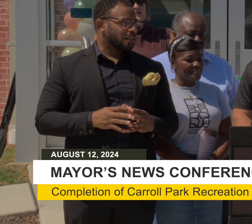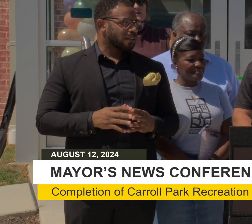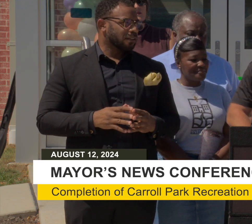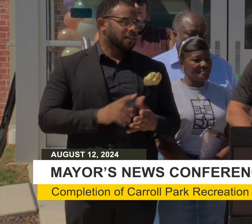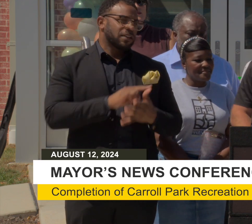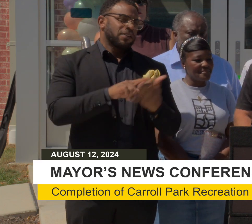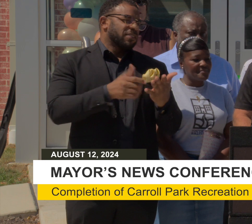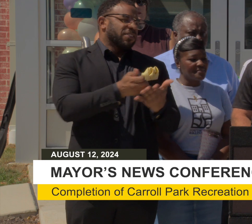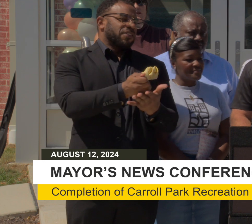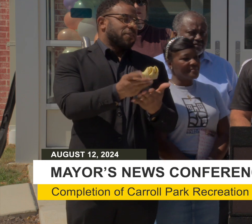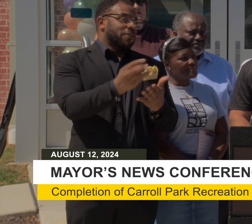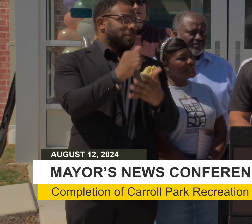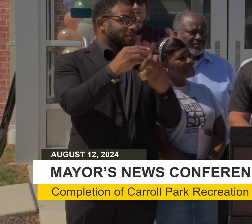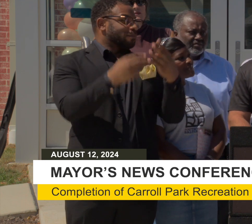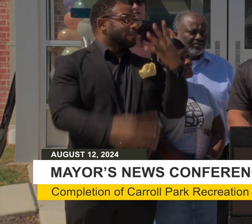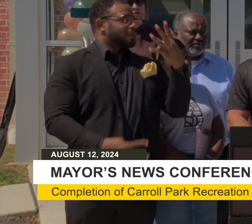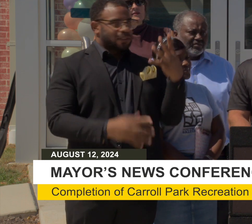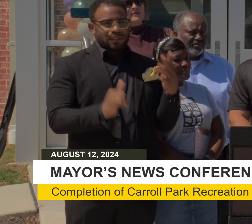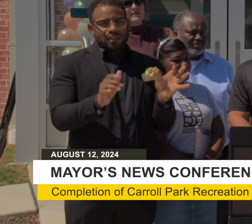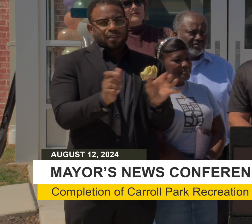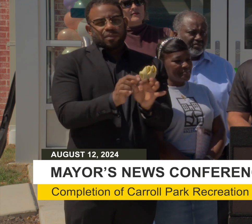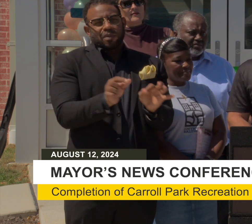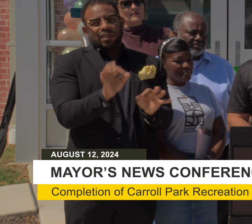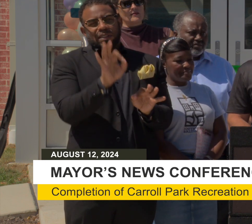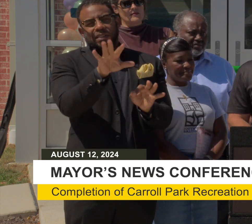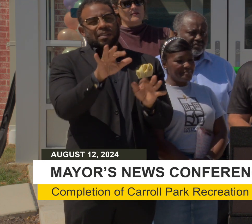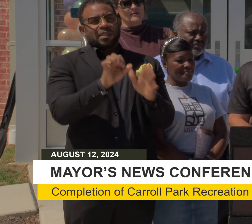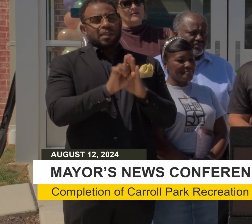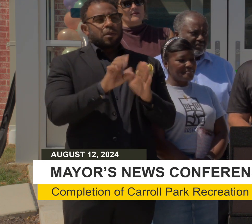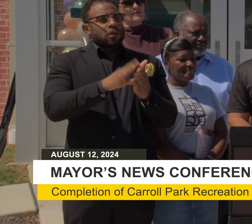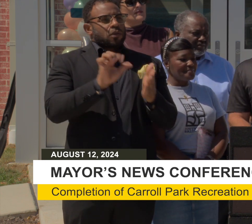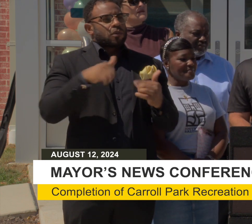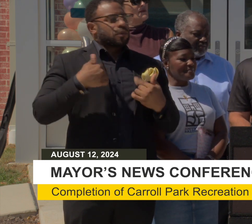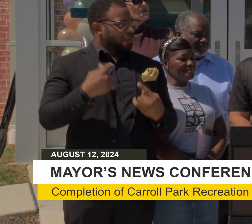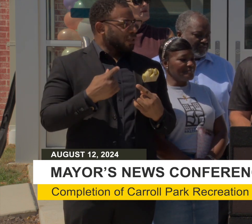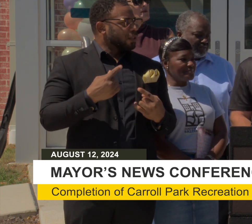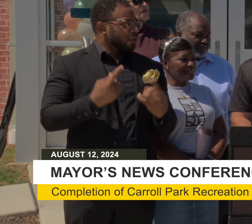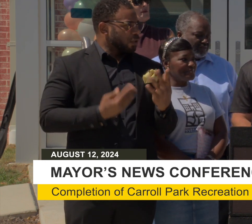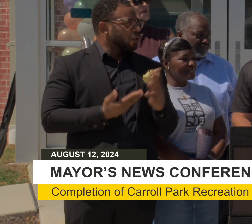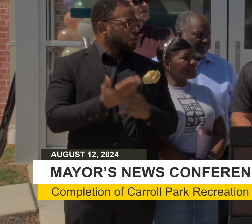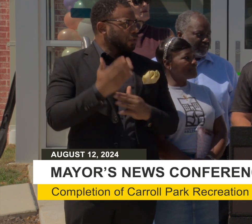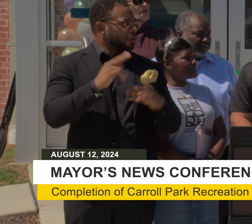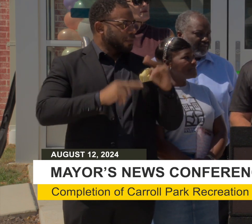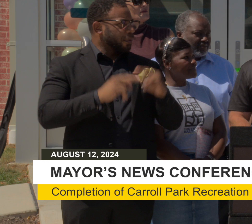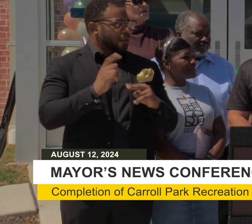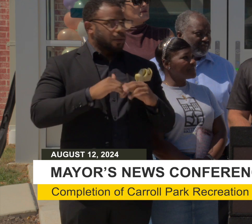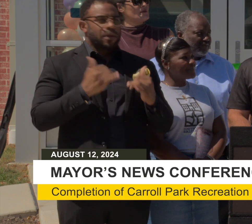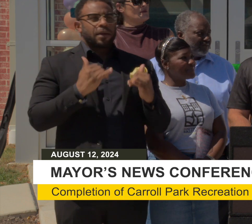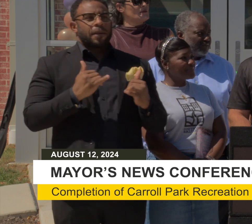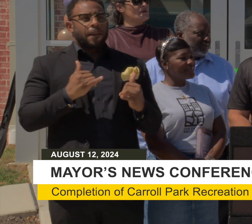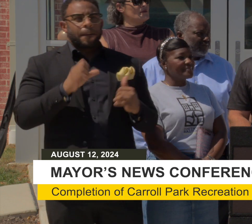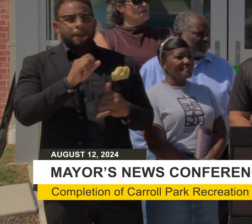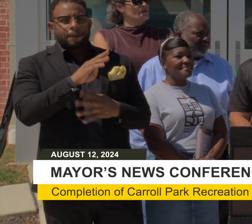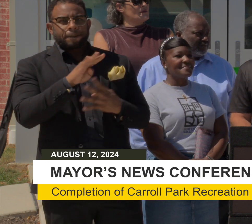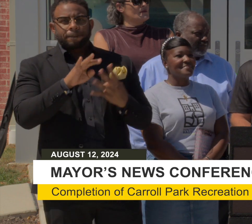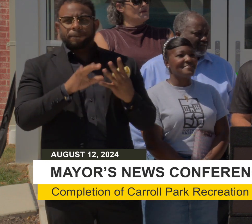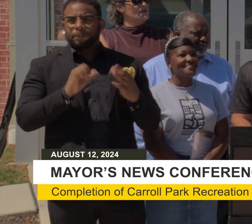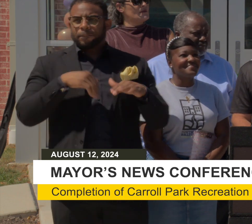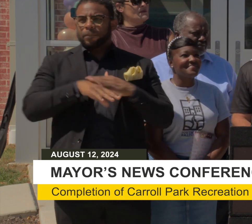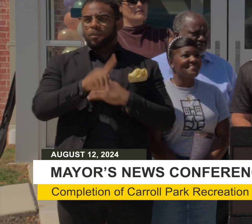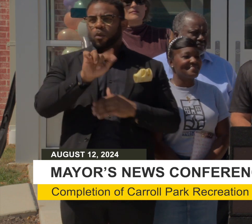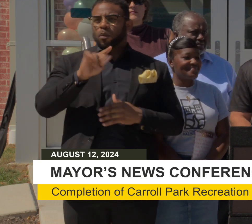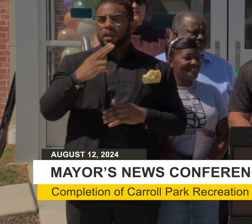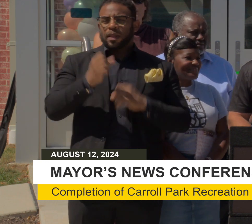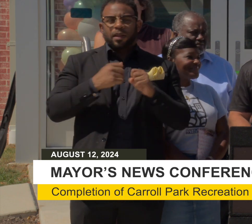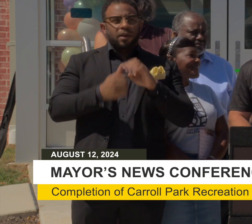So those were just a few of many, and just a small sampling of the students who've been through the building as we now, as SBCS, enter our 20th